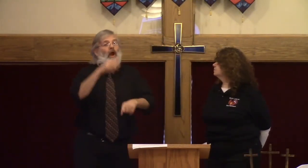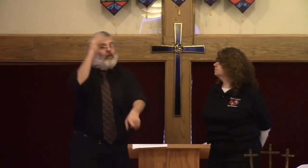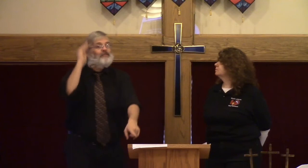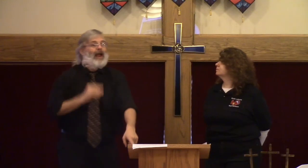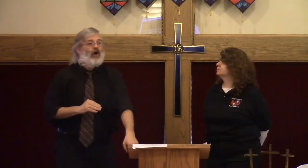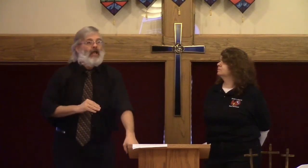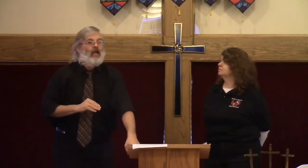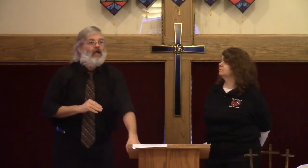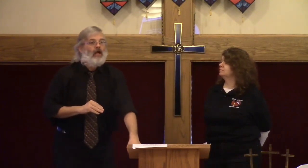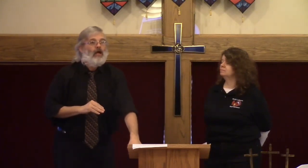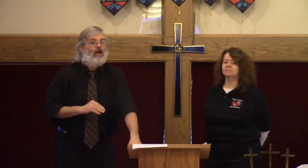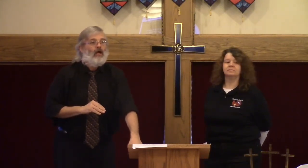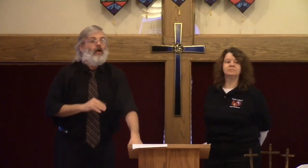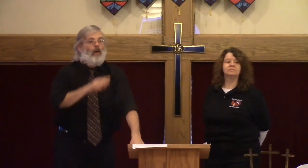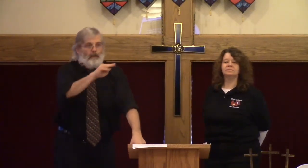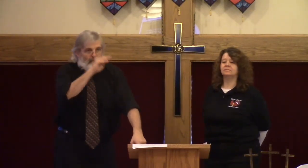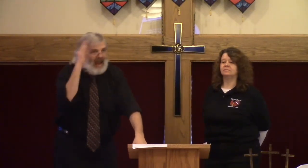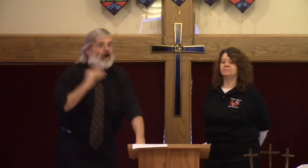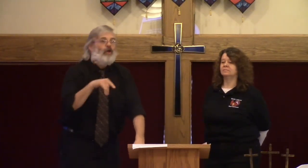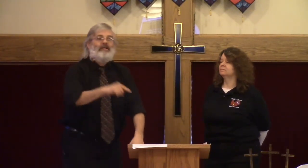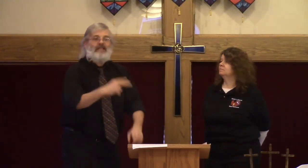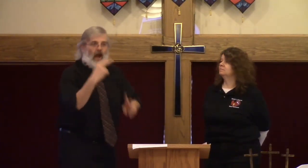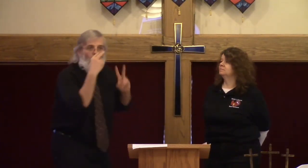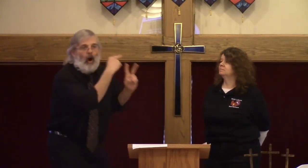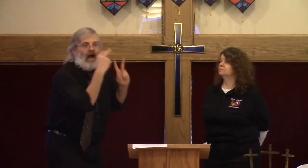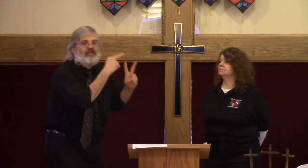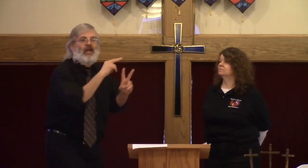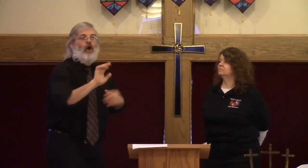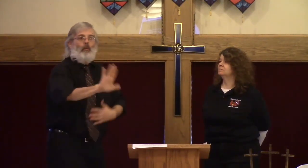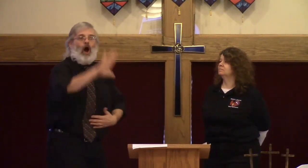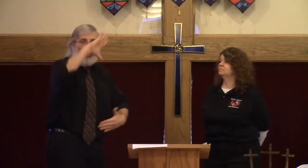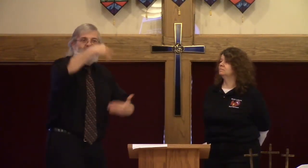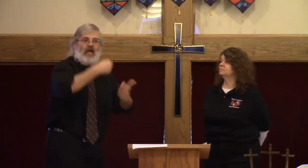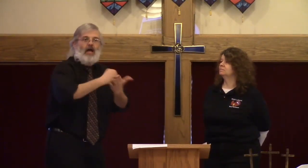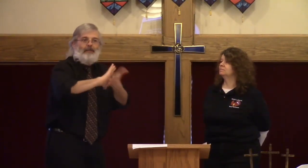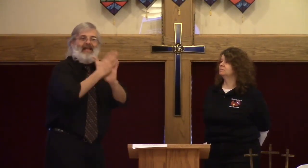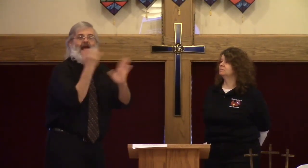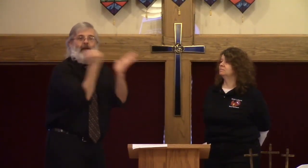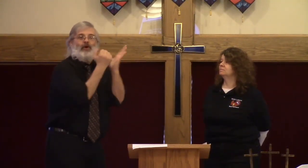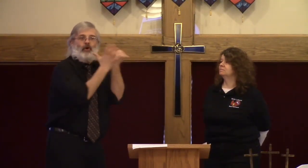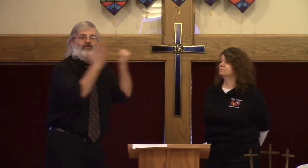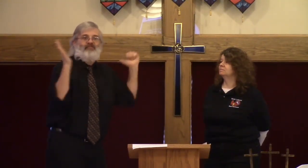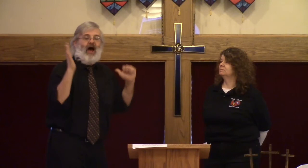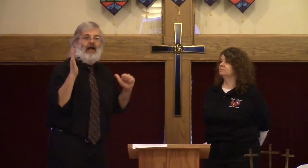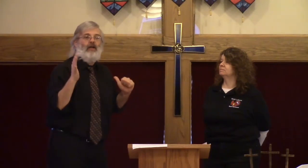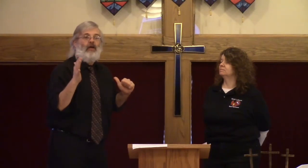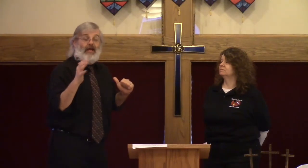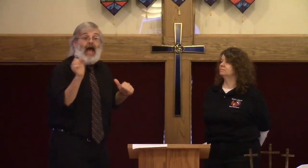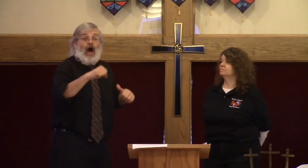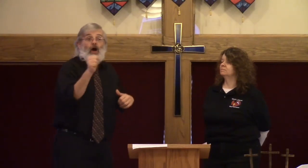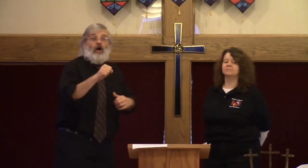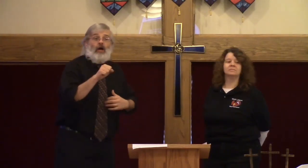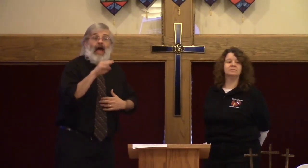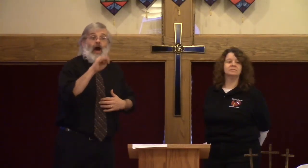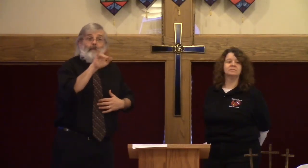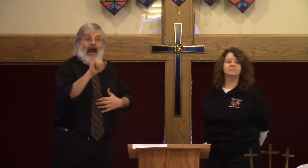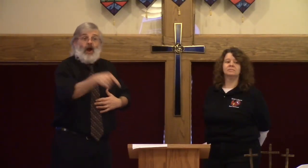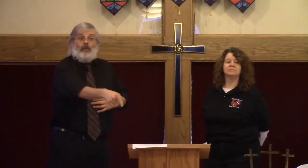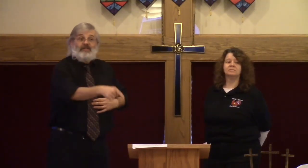was Mary? Mary was there watching while her son became crucified. Yeah, Mary was there.